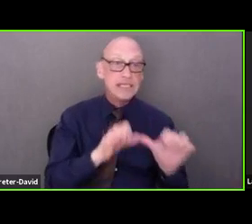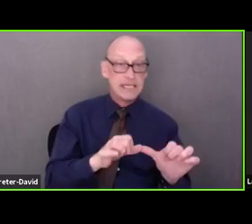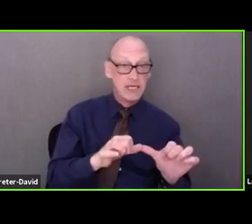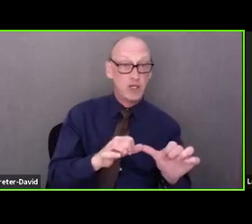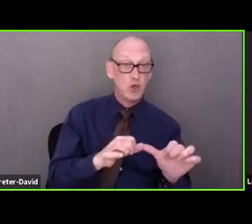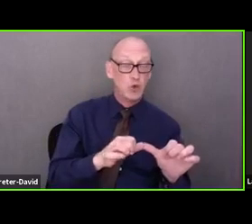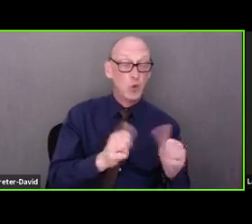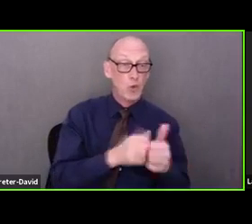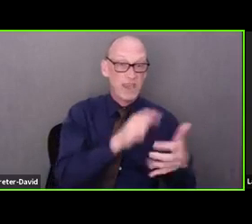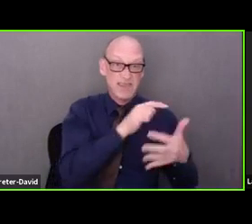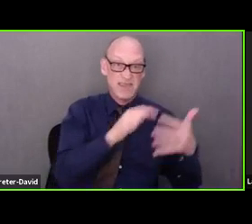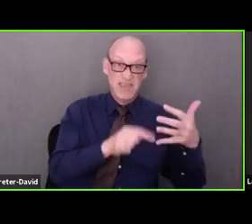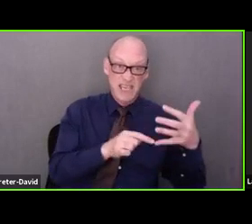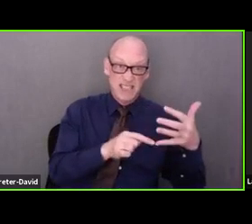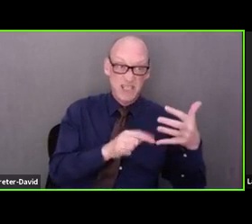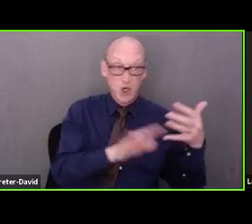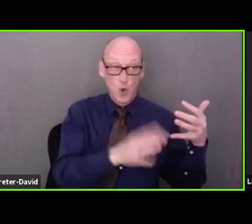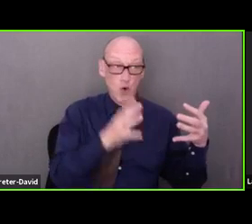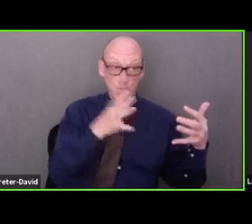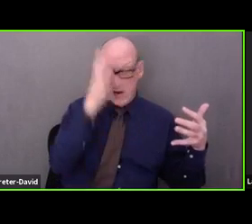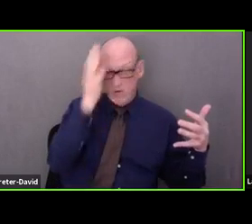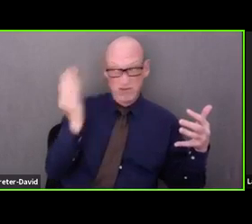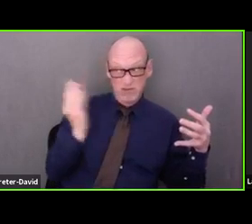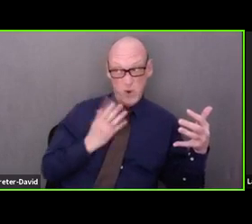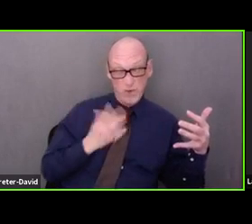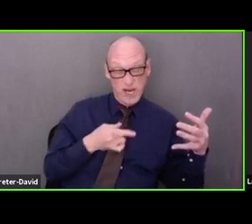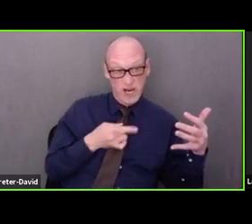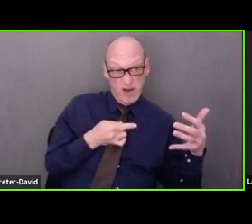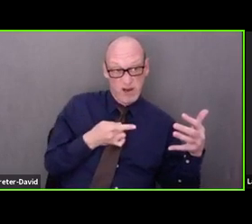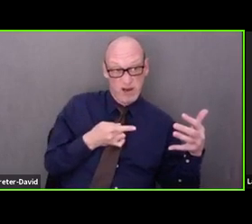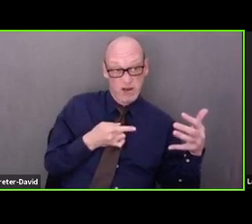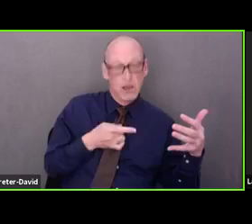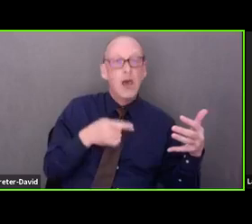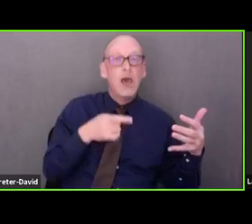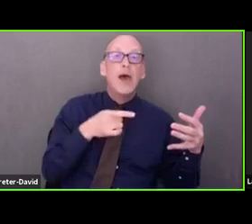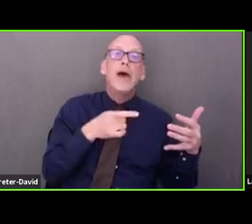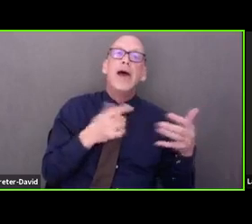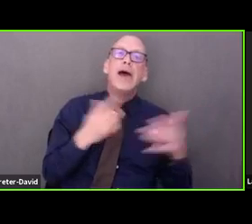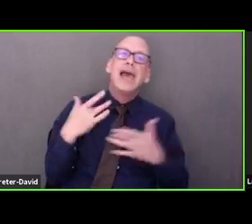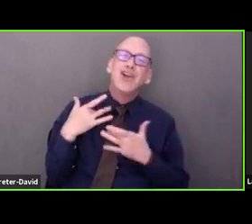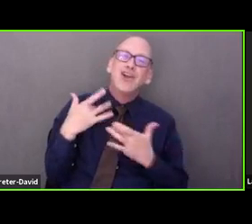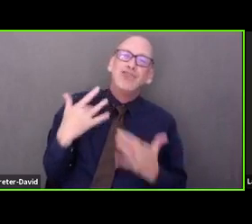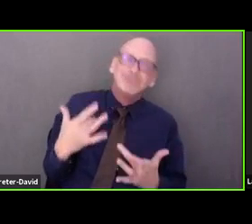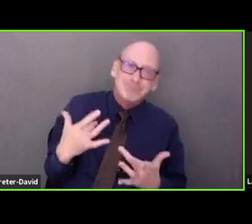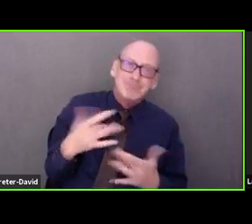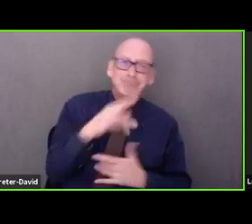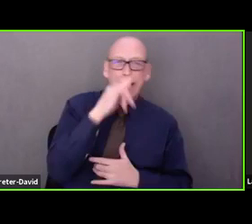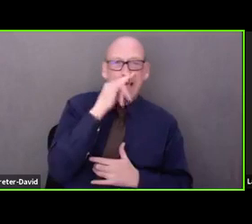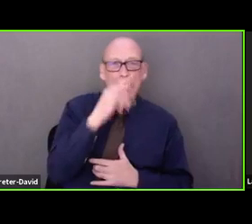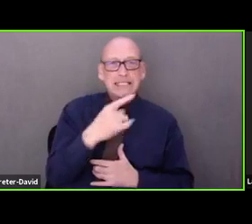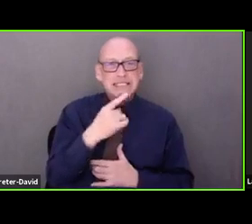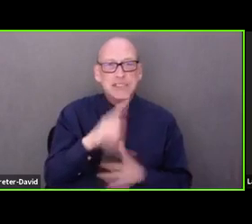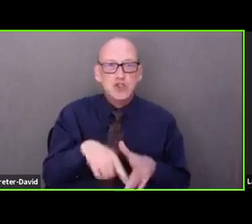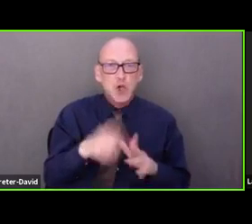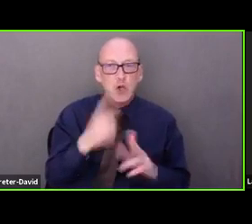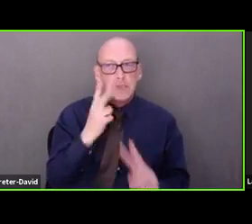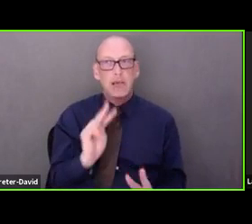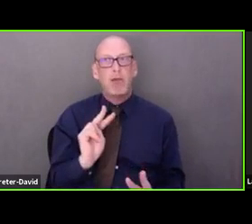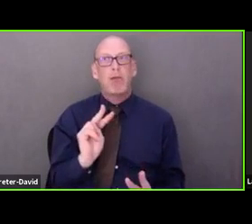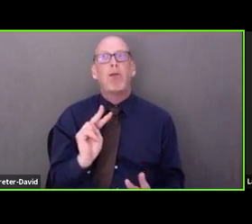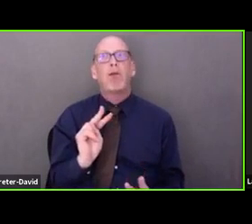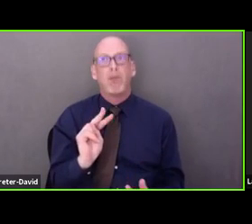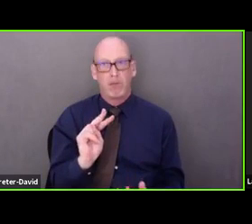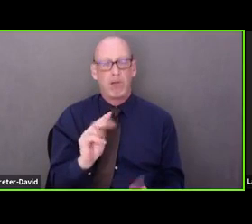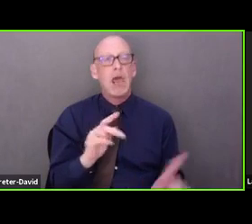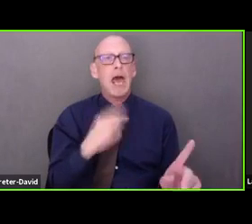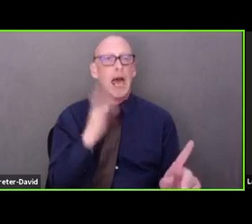these kinds of things that your parents have told me about you? And so usually at that point, they will start to see, and I will share with them, I've